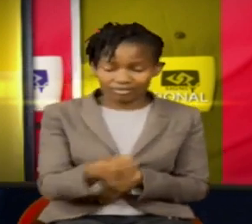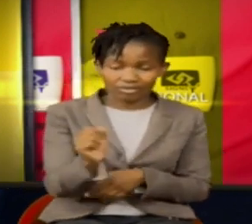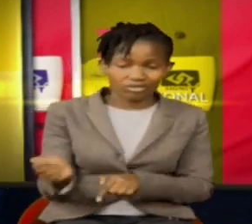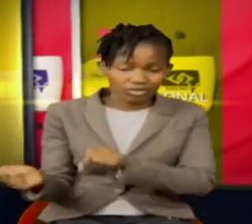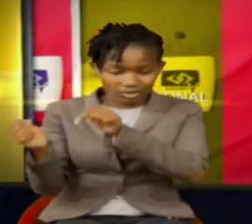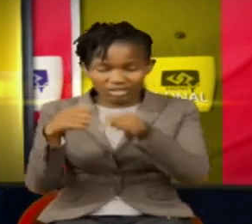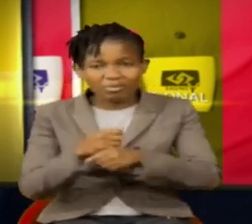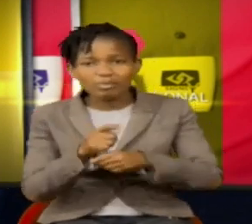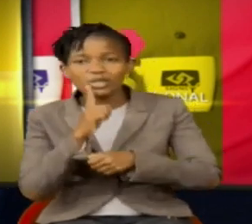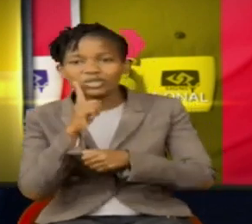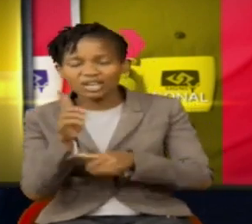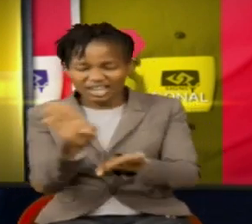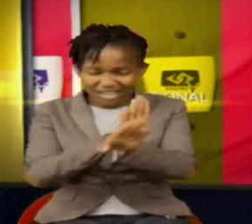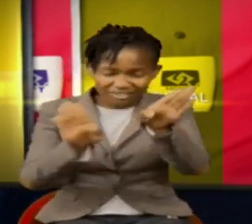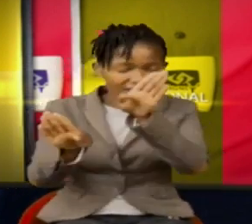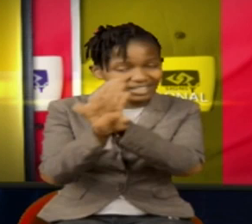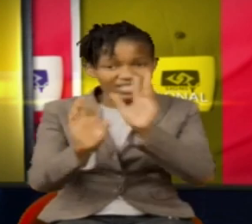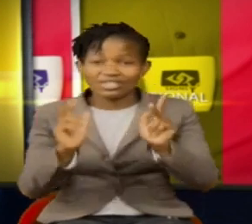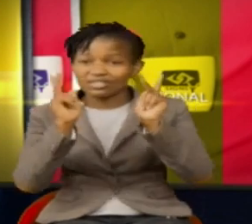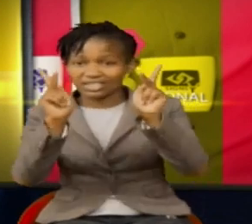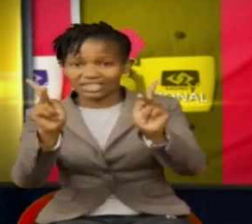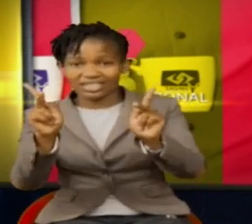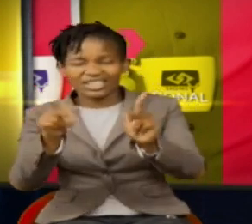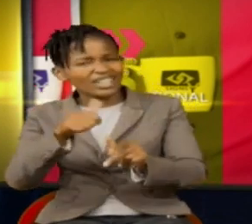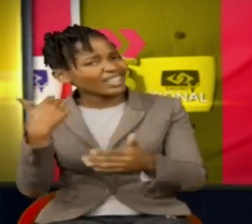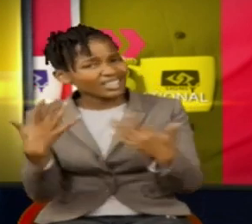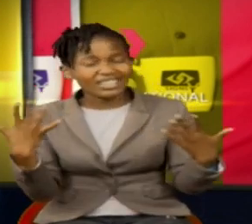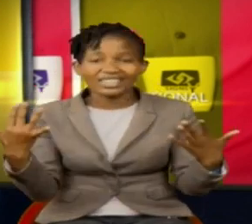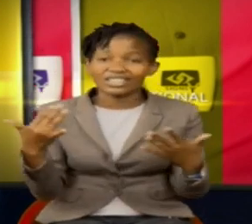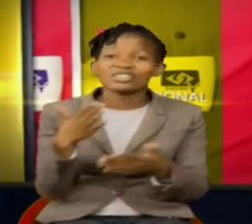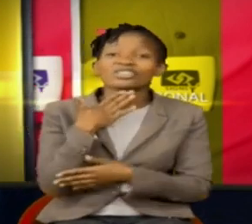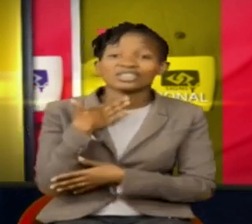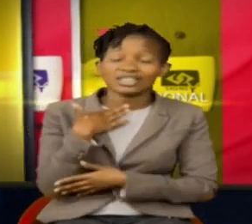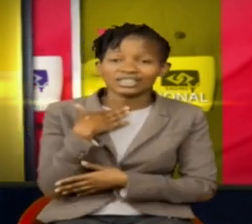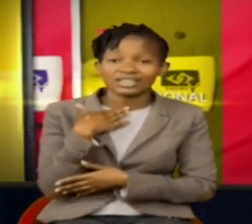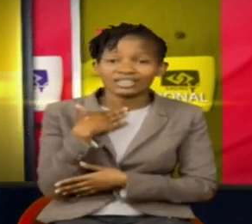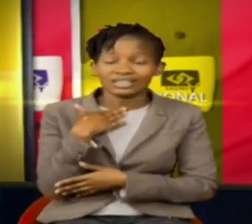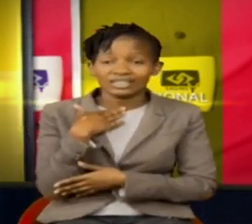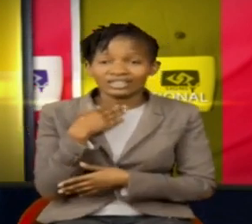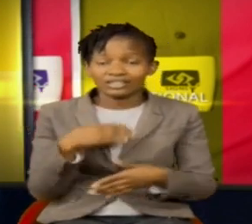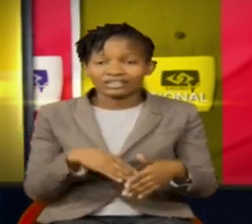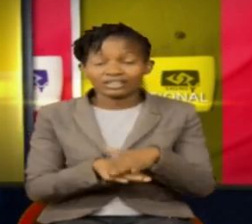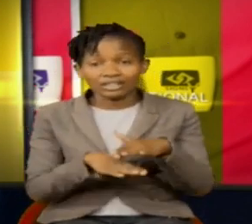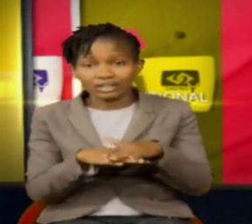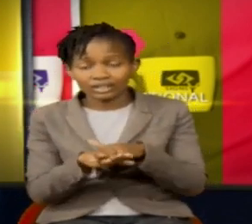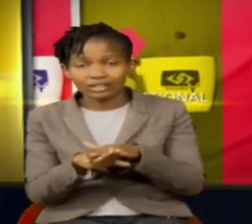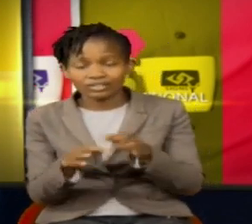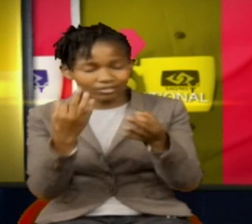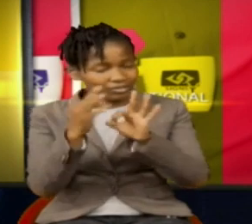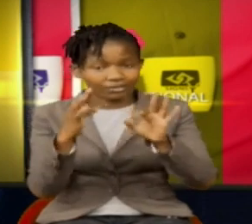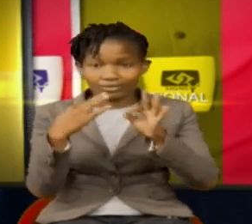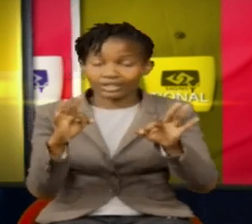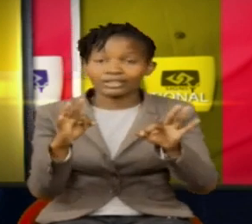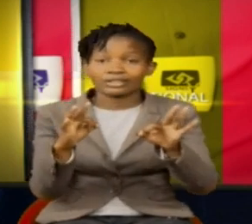make sure everything is okay. You know, anything you need, even access to this things we're talking about, like contraceptives yeah. Free